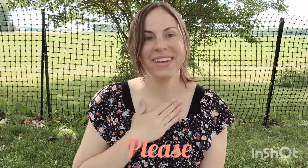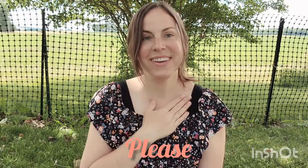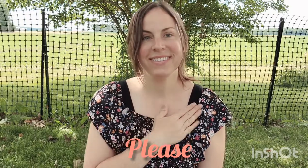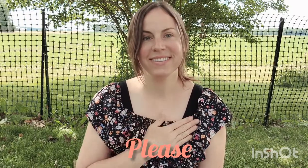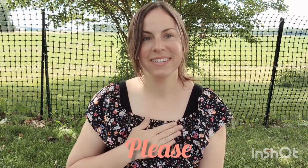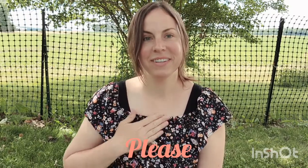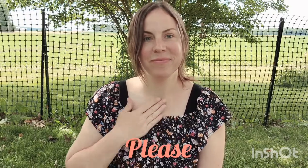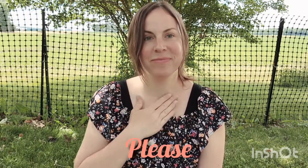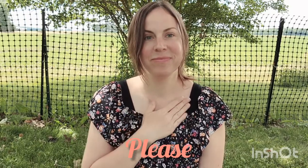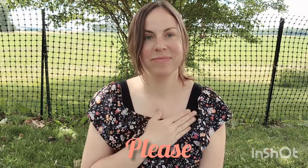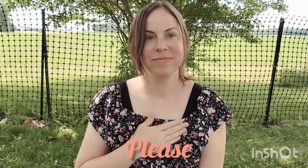Please.